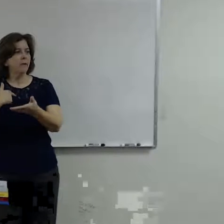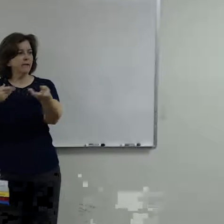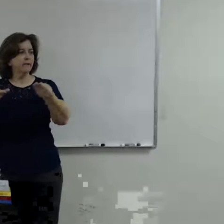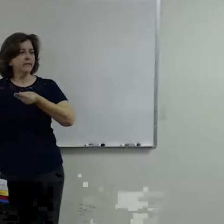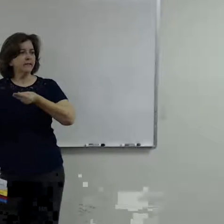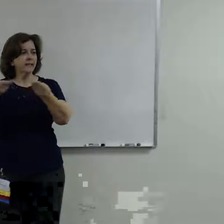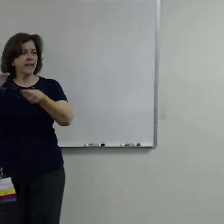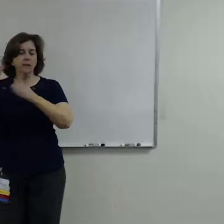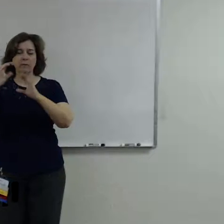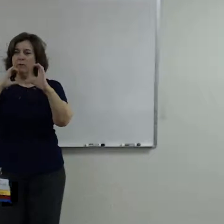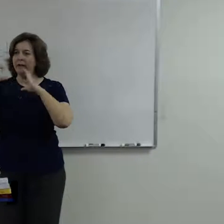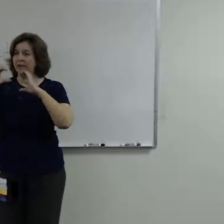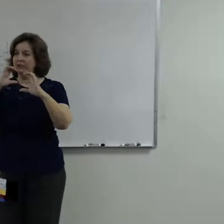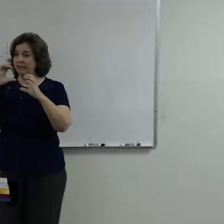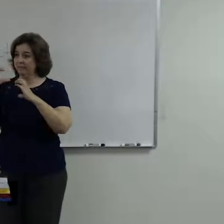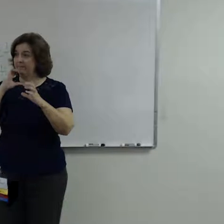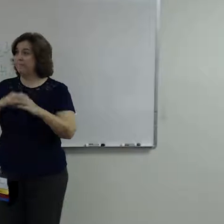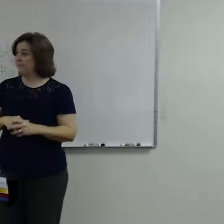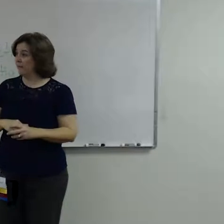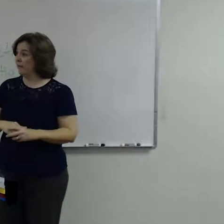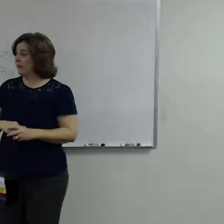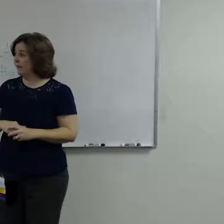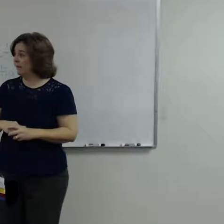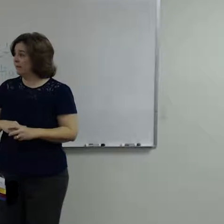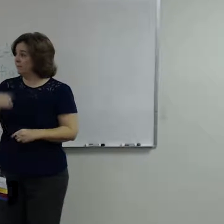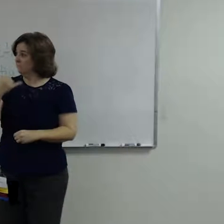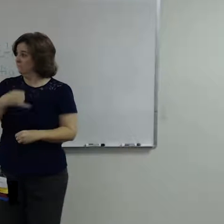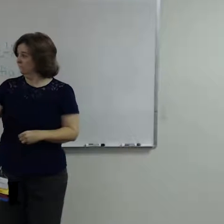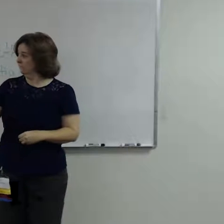here to facilitate communication. Okay.